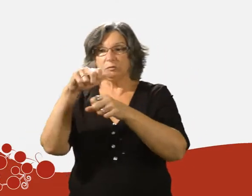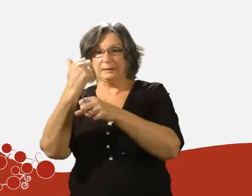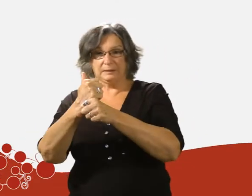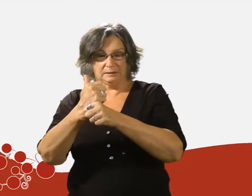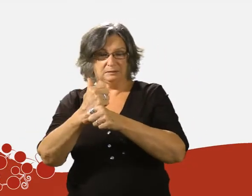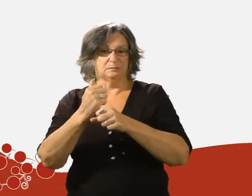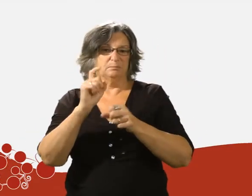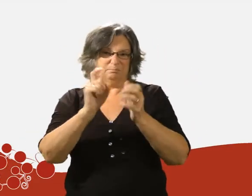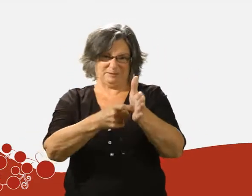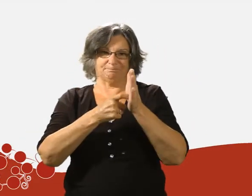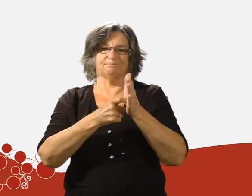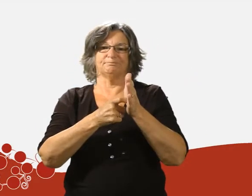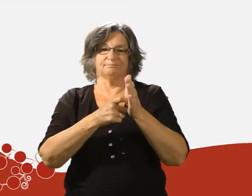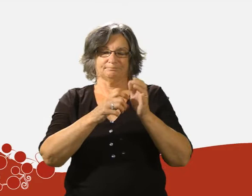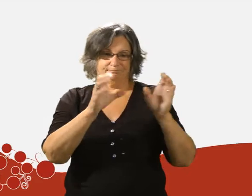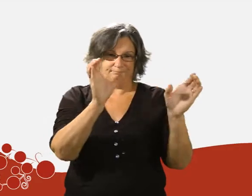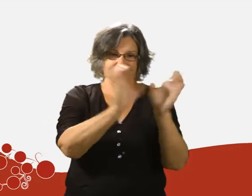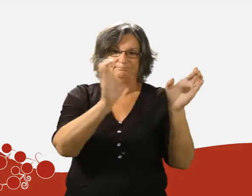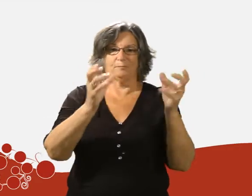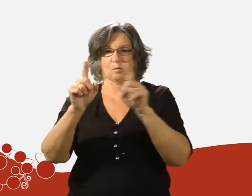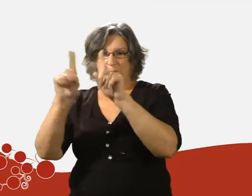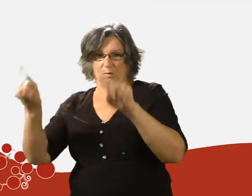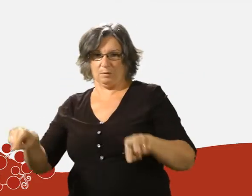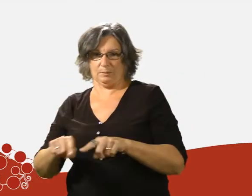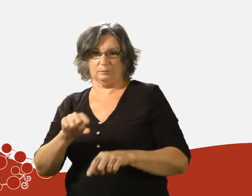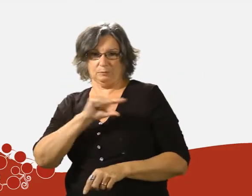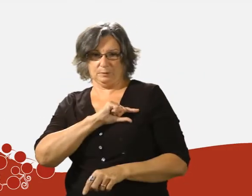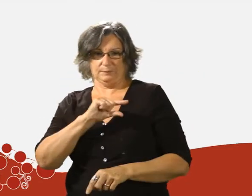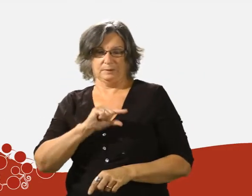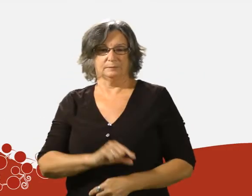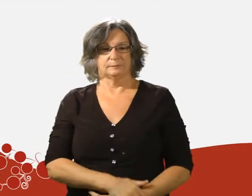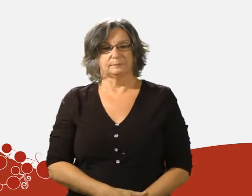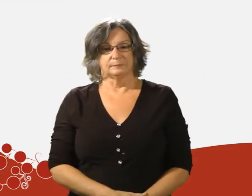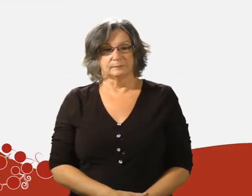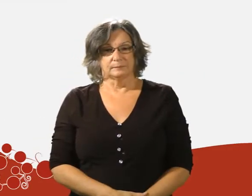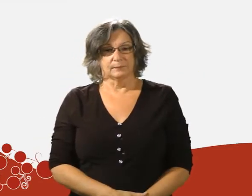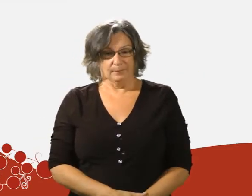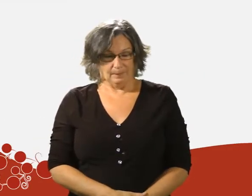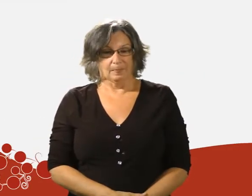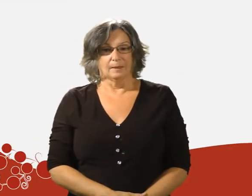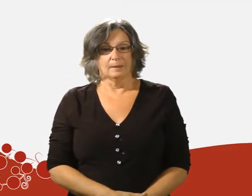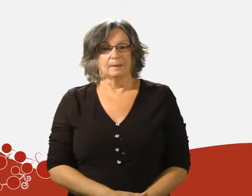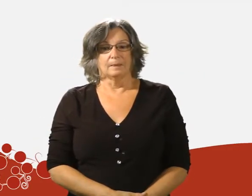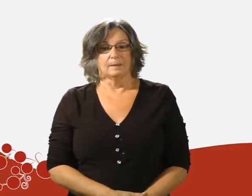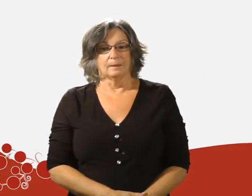2- or 3-year program. To be a qualified ASL interpreter, you will require certification from one of these